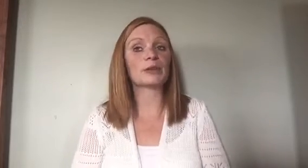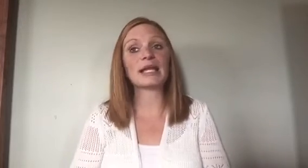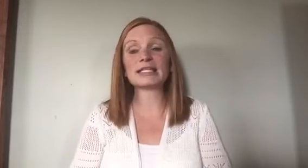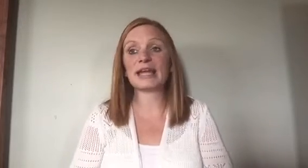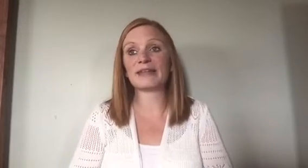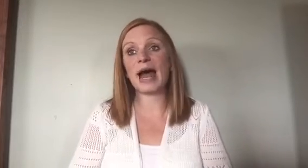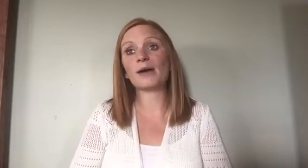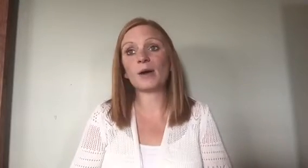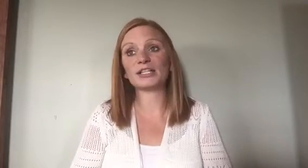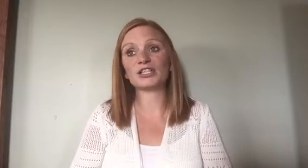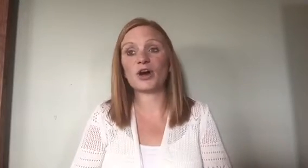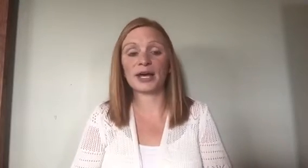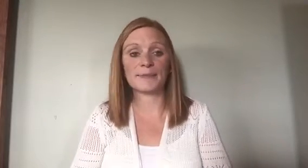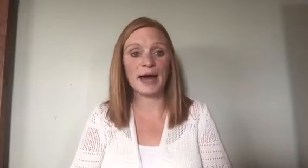let's say that I wanted to talk about